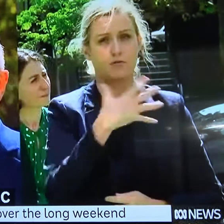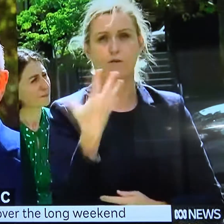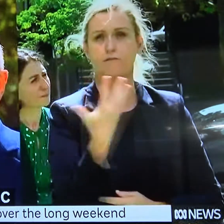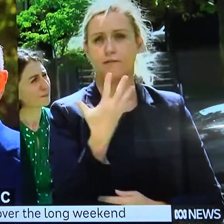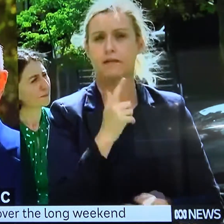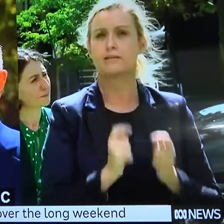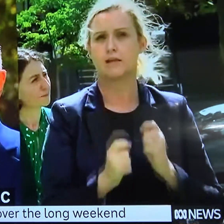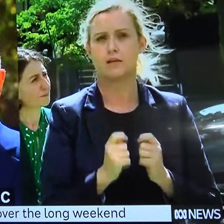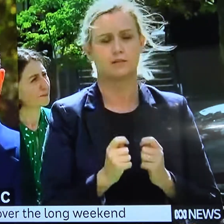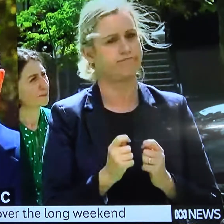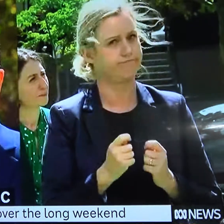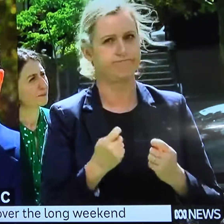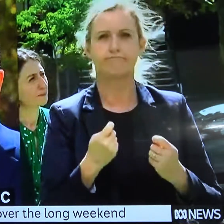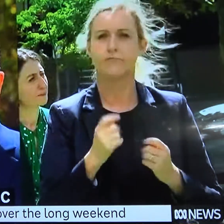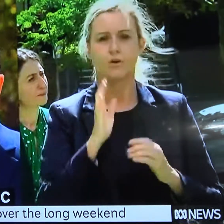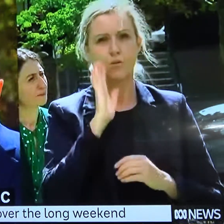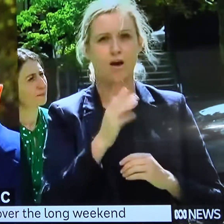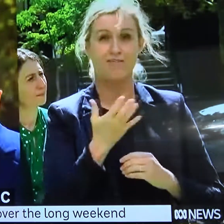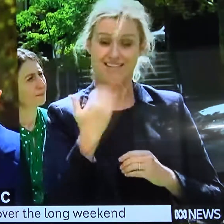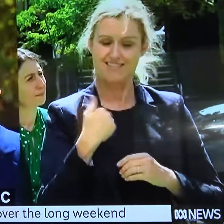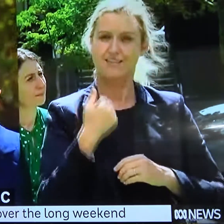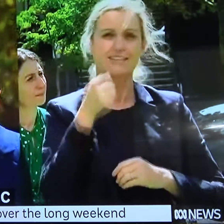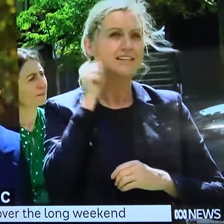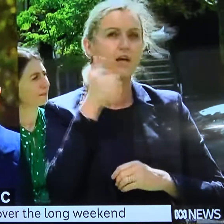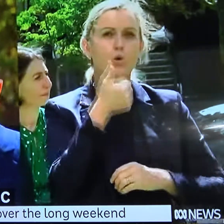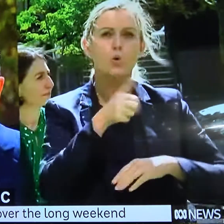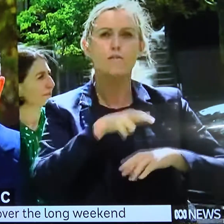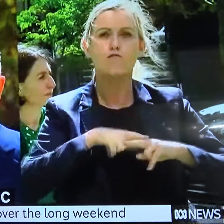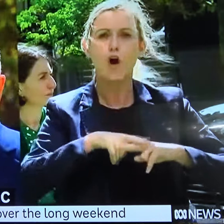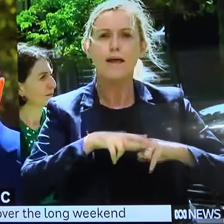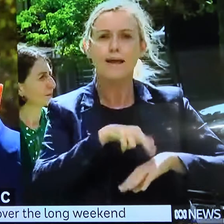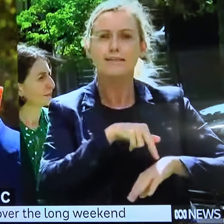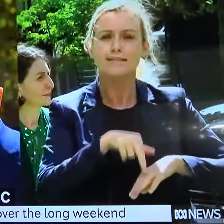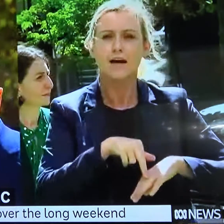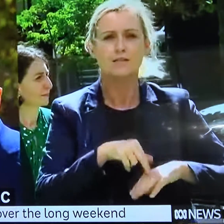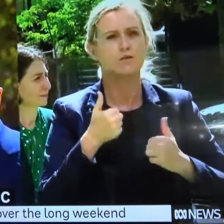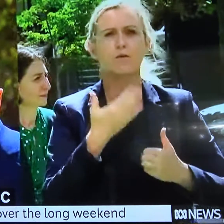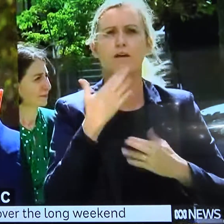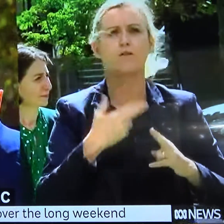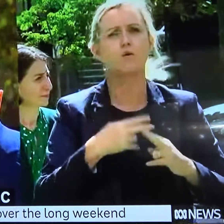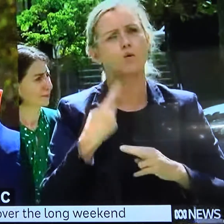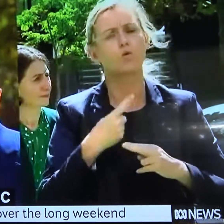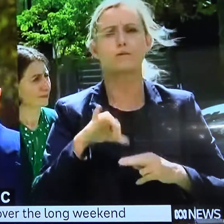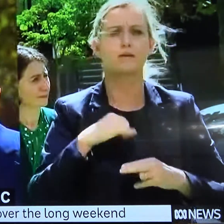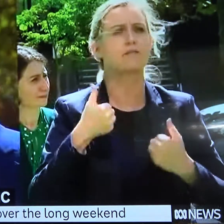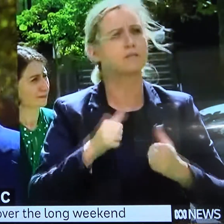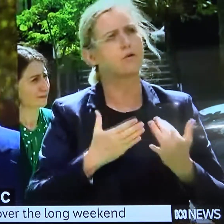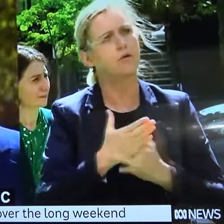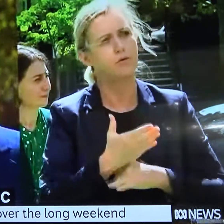3,515 tests. So it's amazing. That was a Good Friday. So thank you to all the staff who worked through that period.